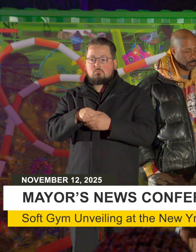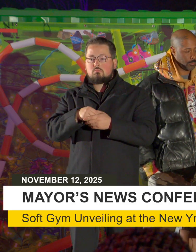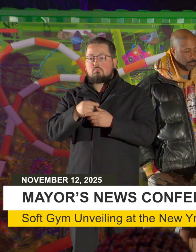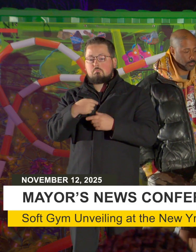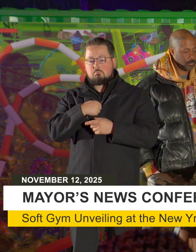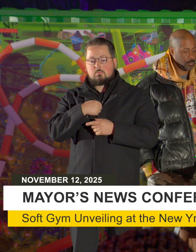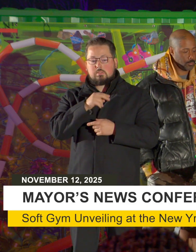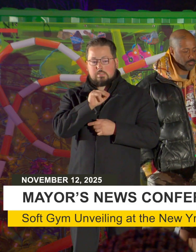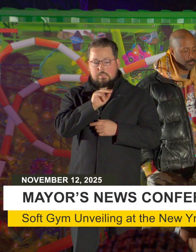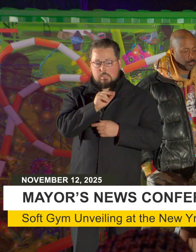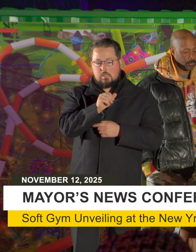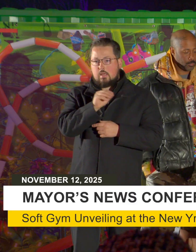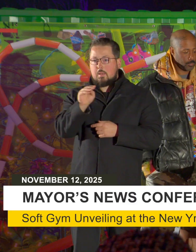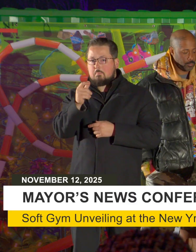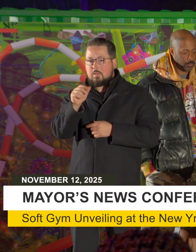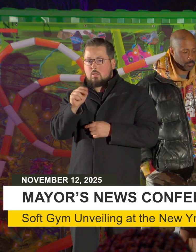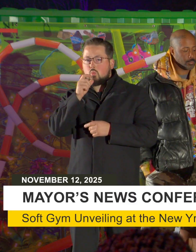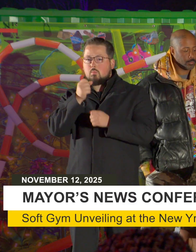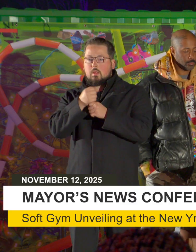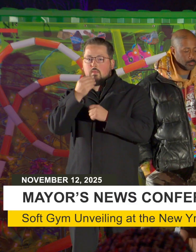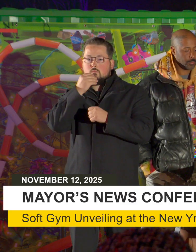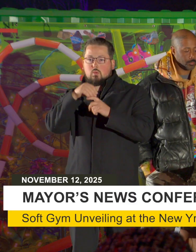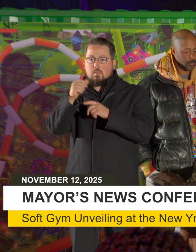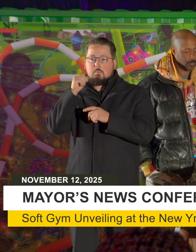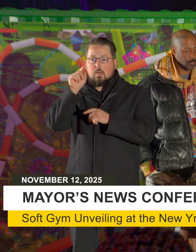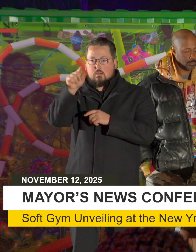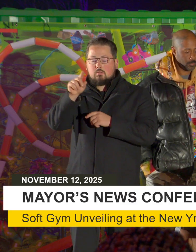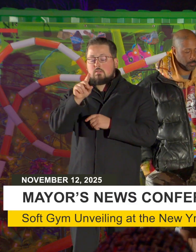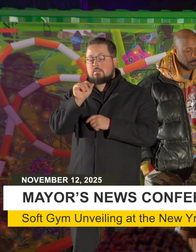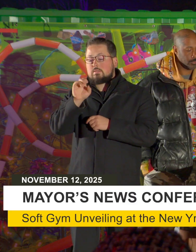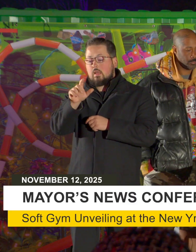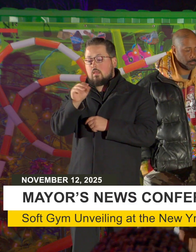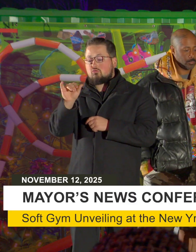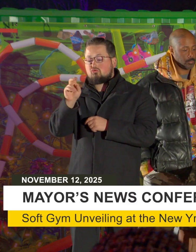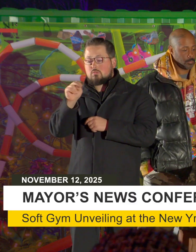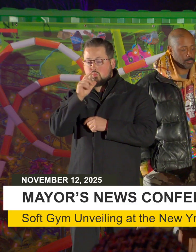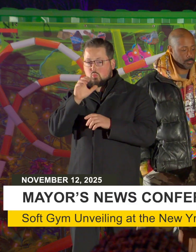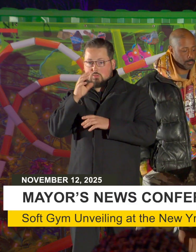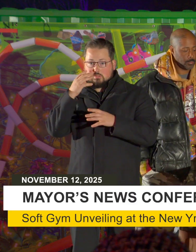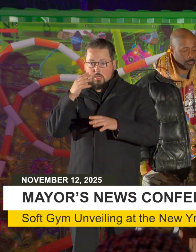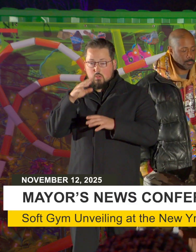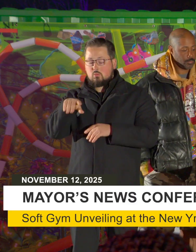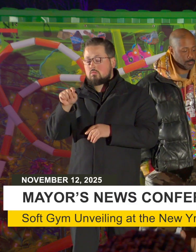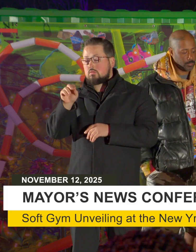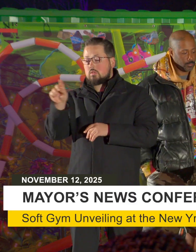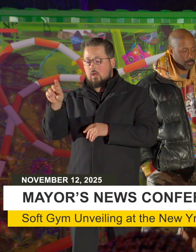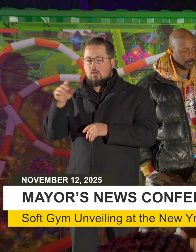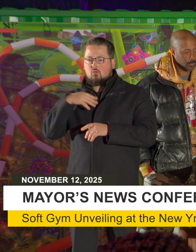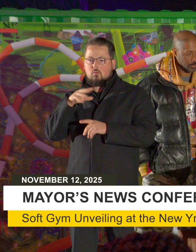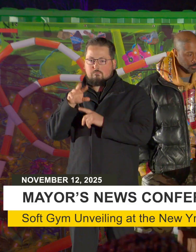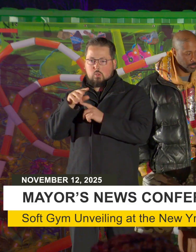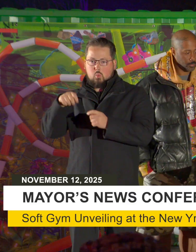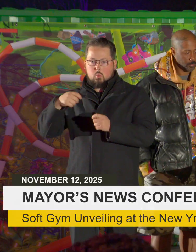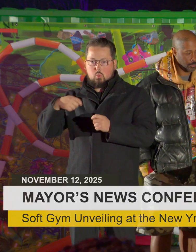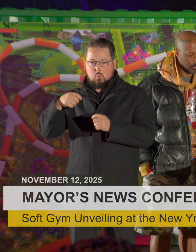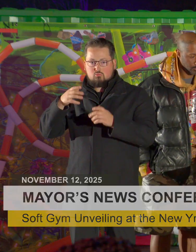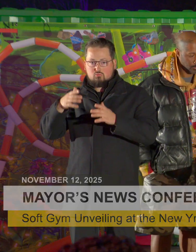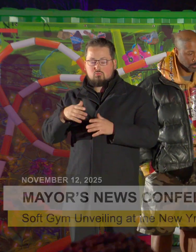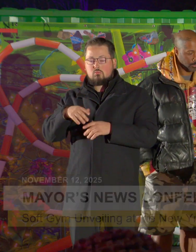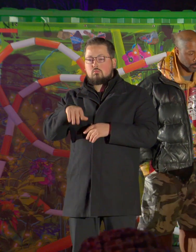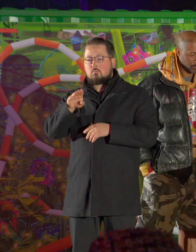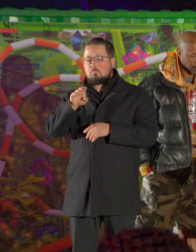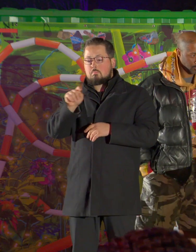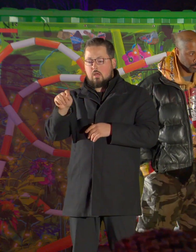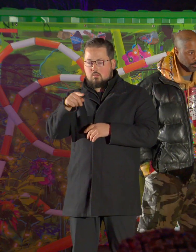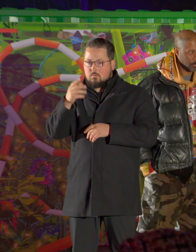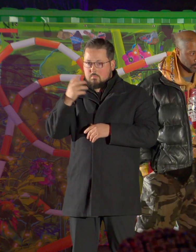and Megan, who are making the food in the back, Daniel and Justin, who are doing the sound, Todd, our videographer, Babette,